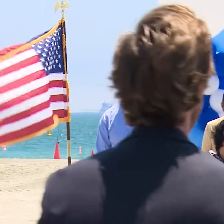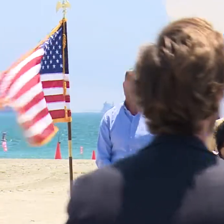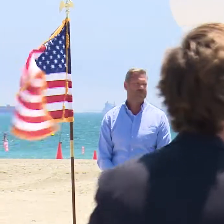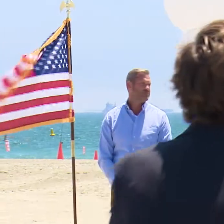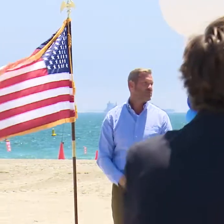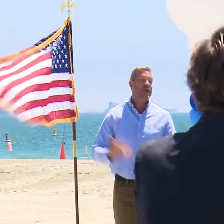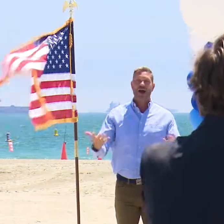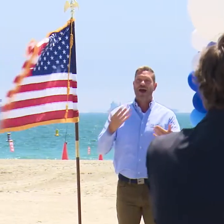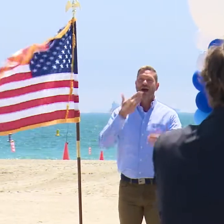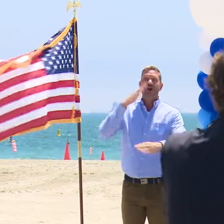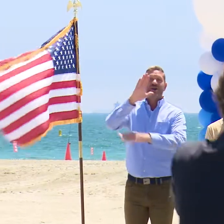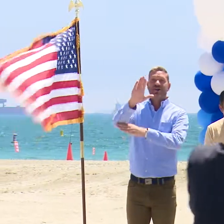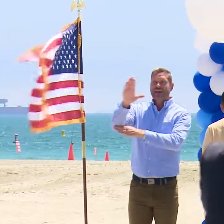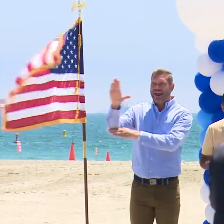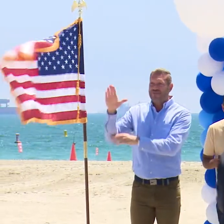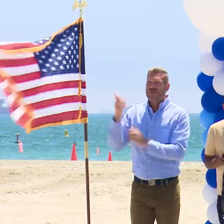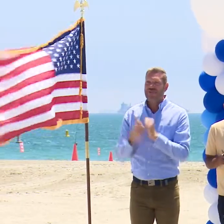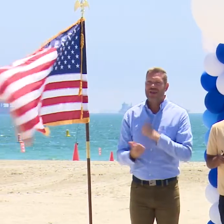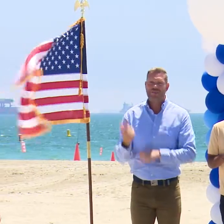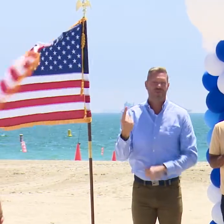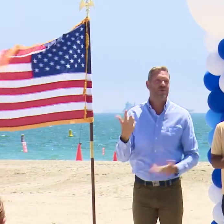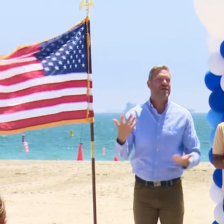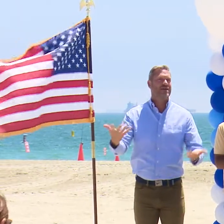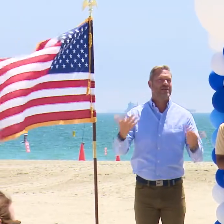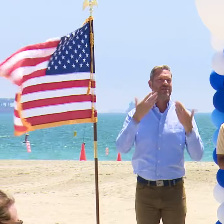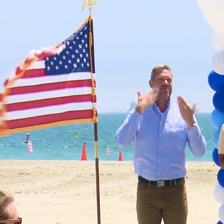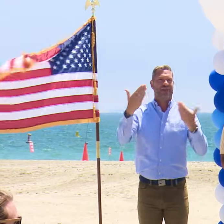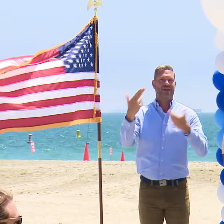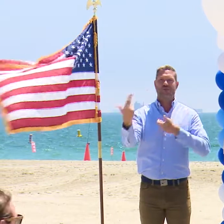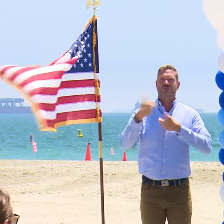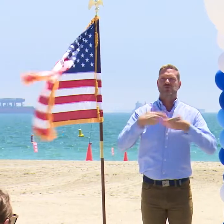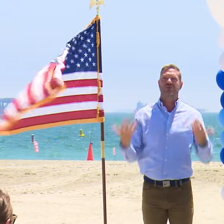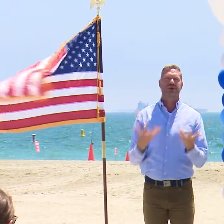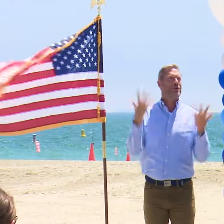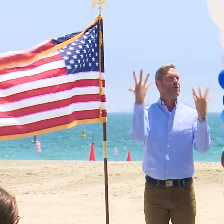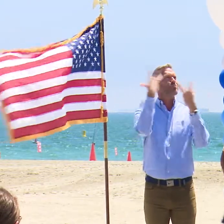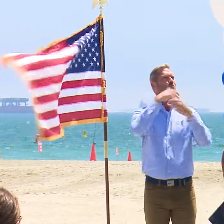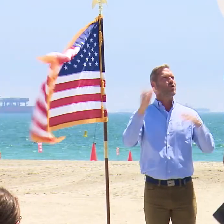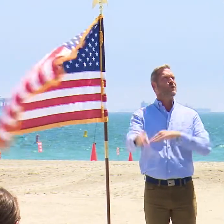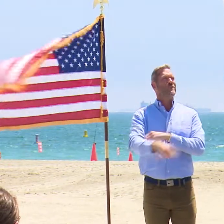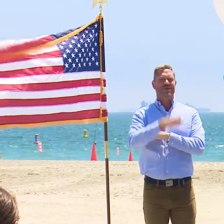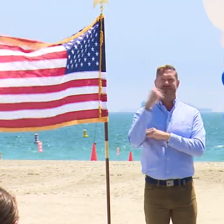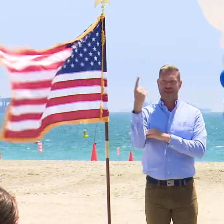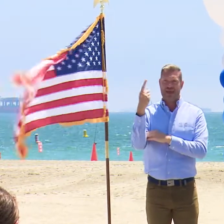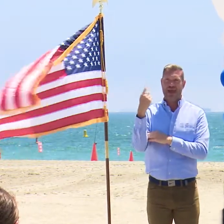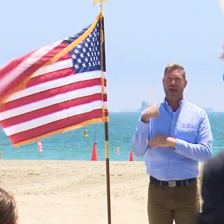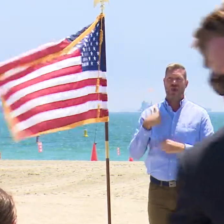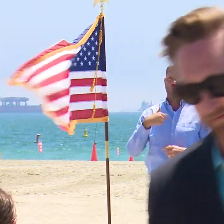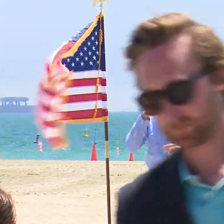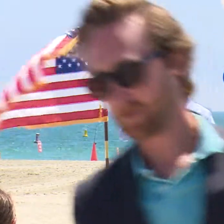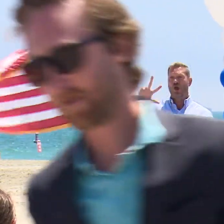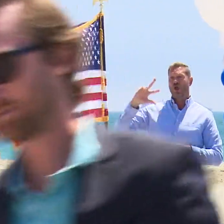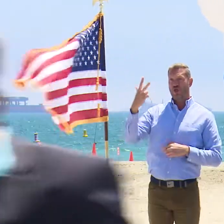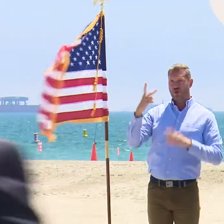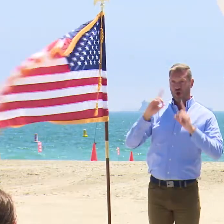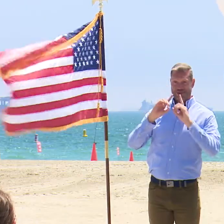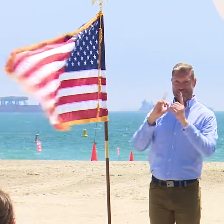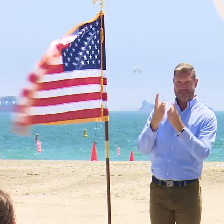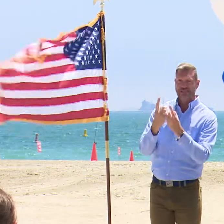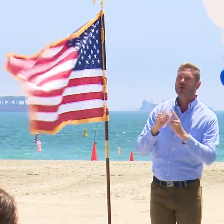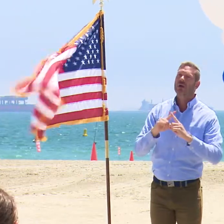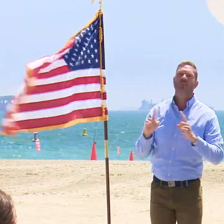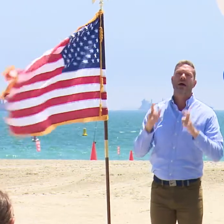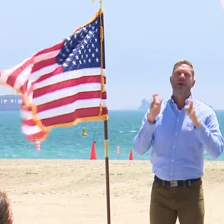Well, good afternoon, everybody, and thank you for joining us on this beautiful day. We are in the 3rd District, but this project is so